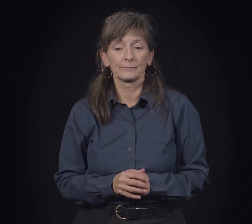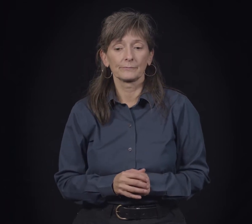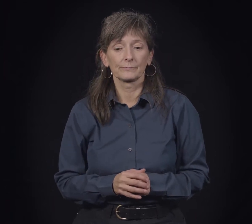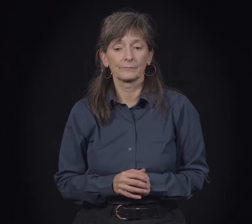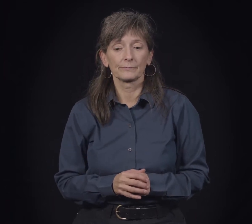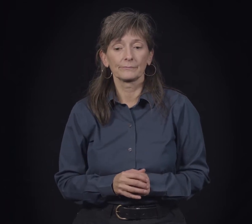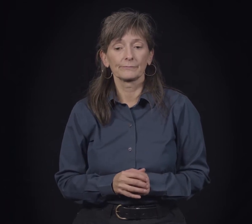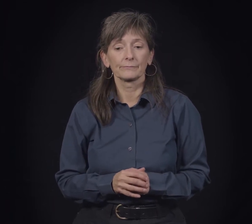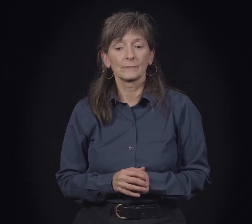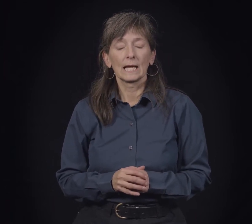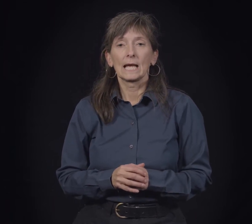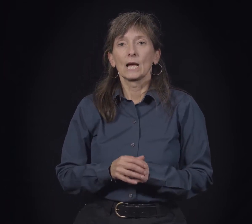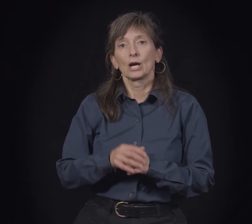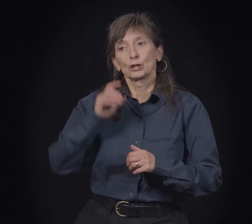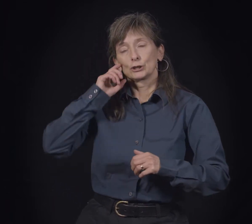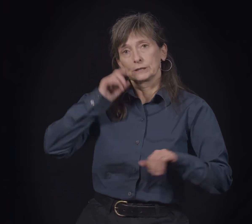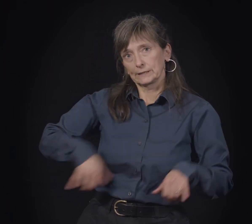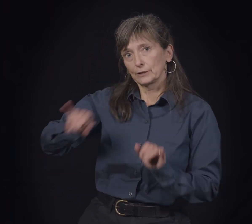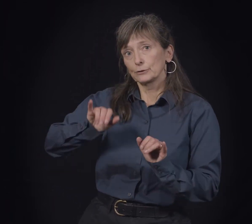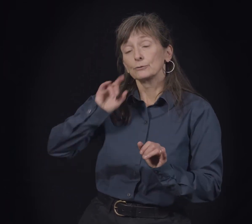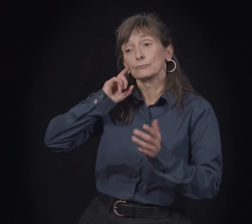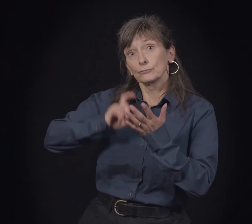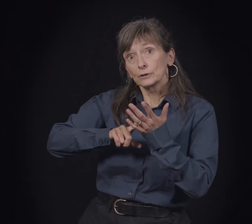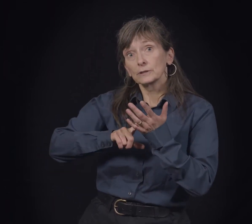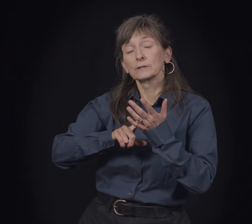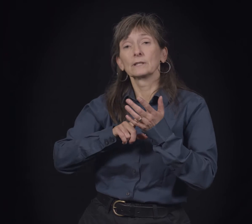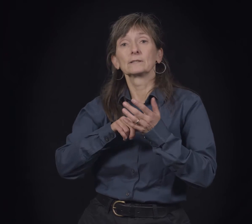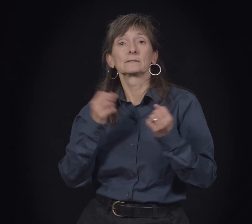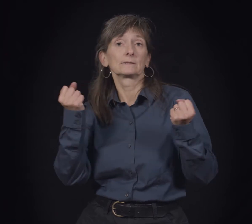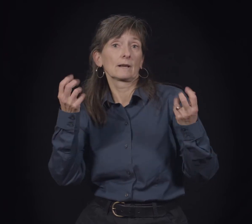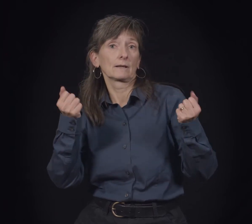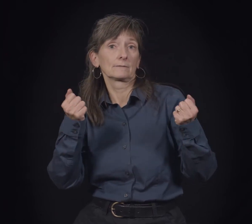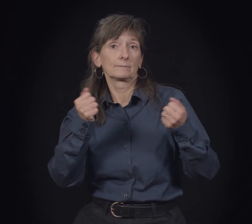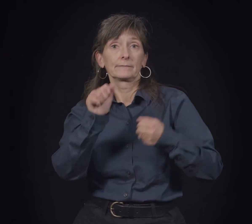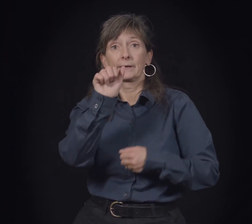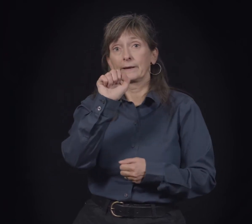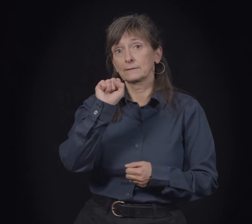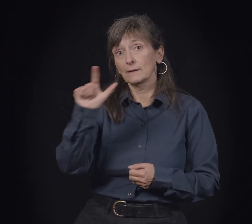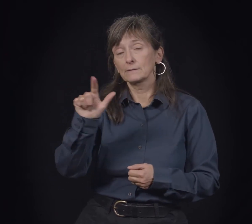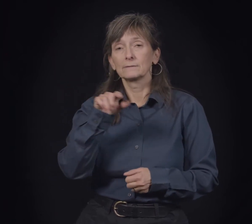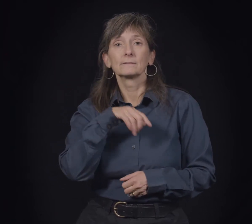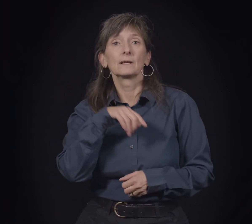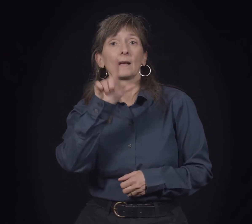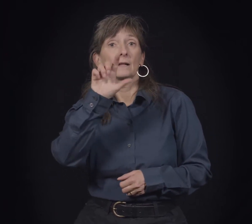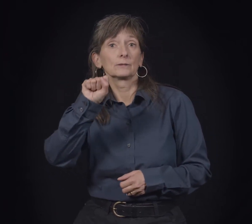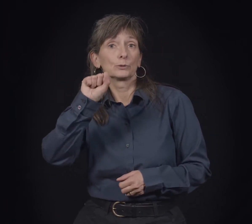standards recognizing sign language, ASL, LSQ, ISL,